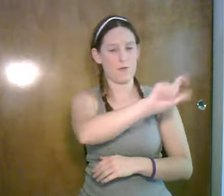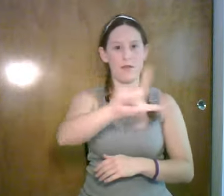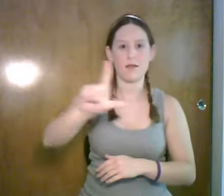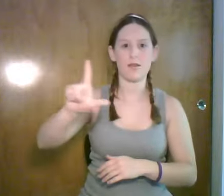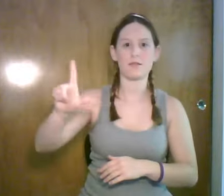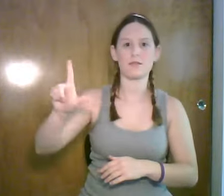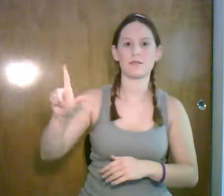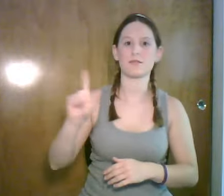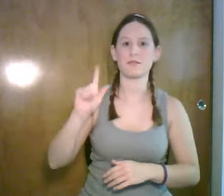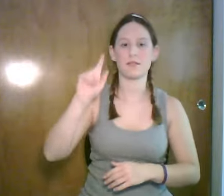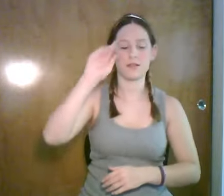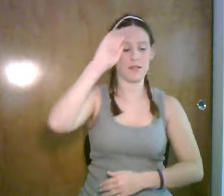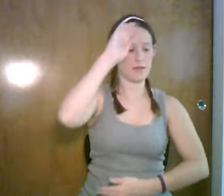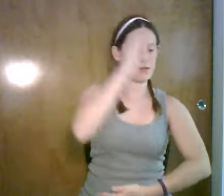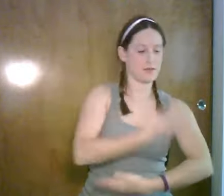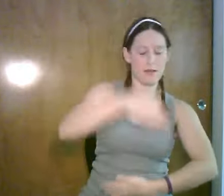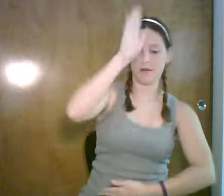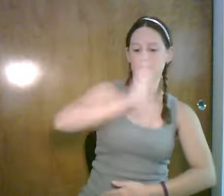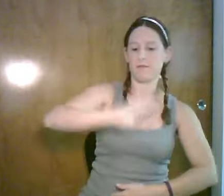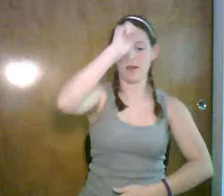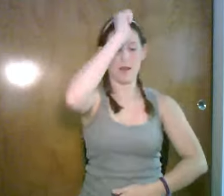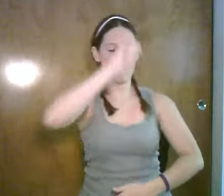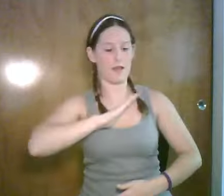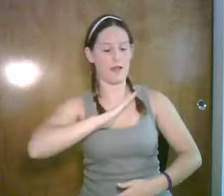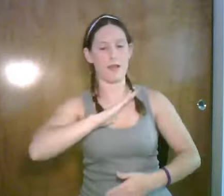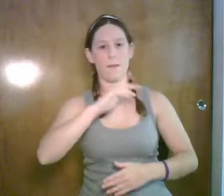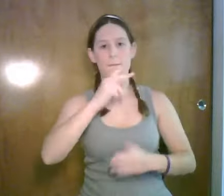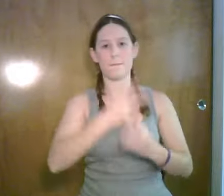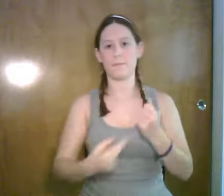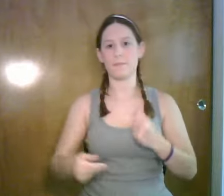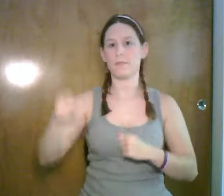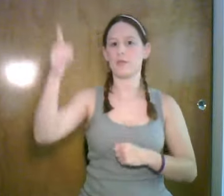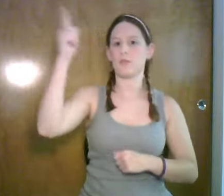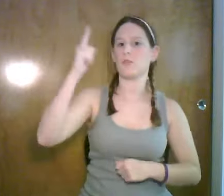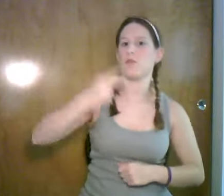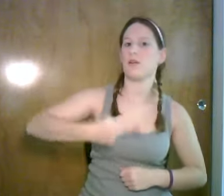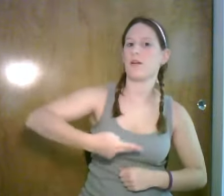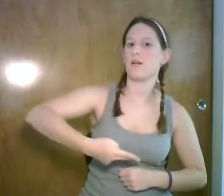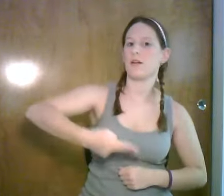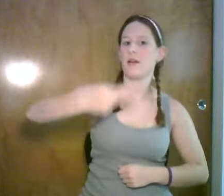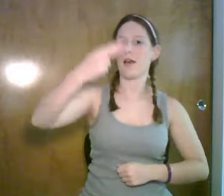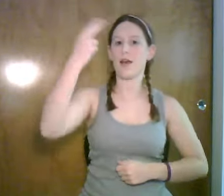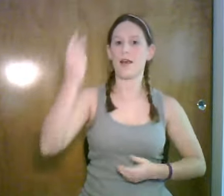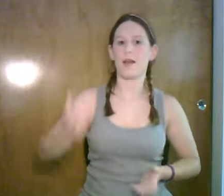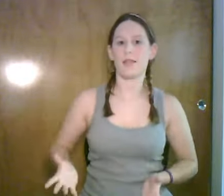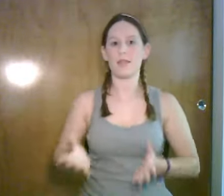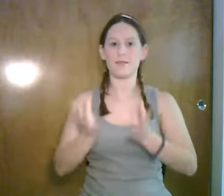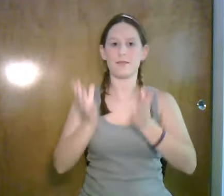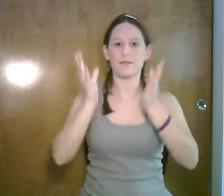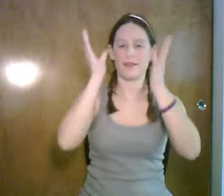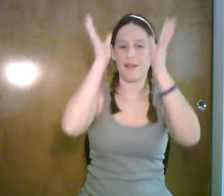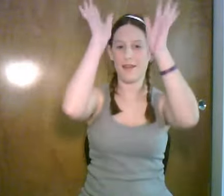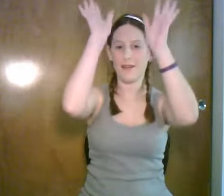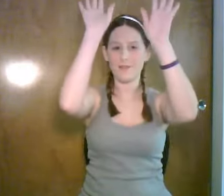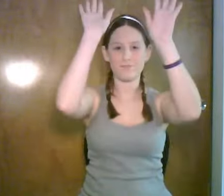us Son of God and man You are high and lifted up